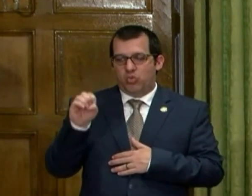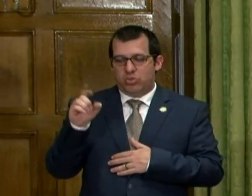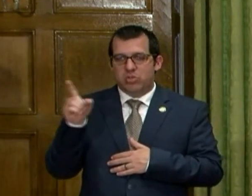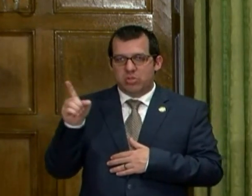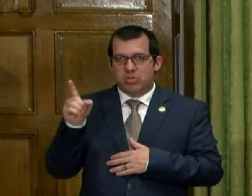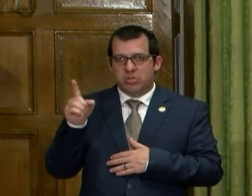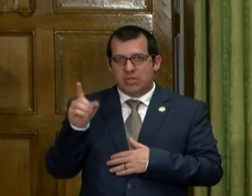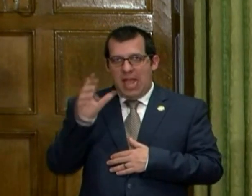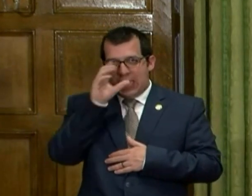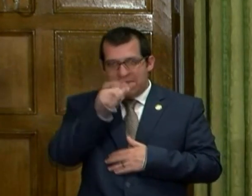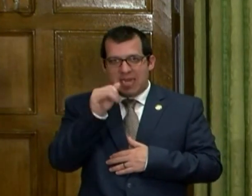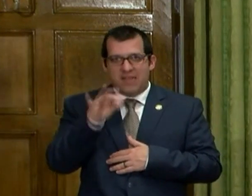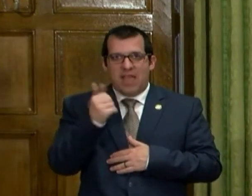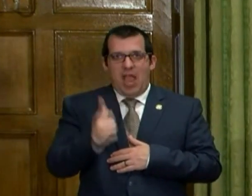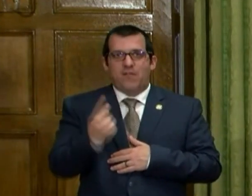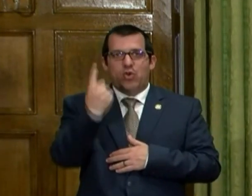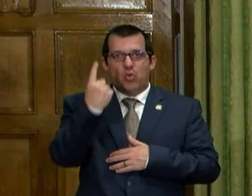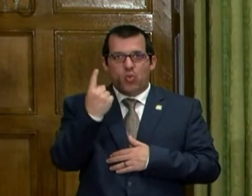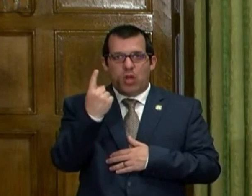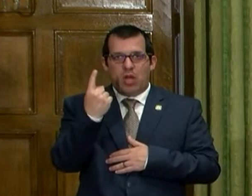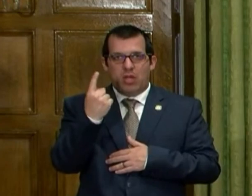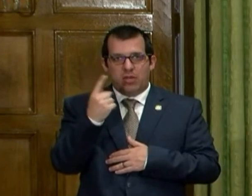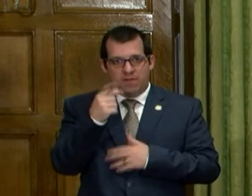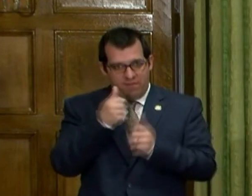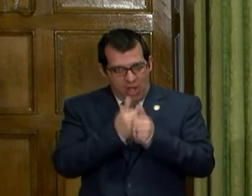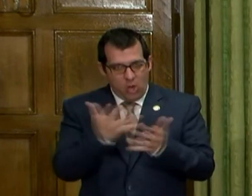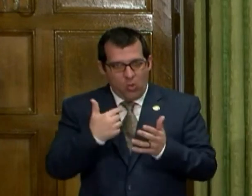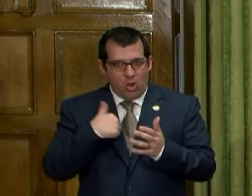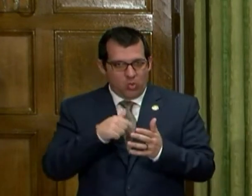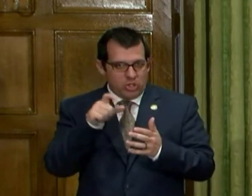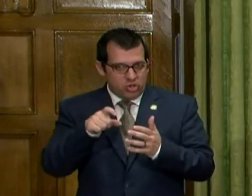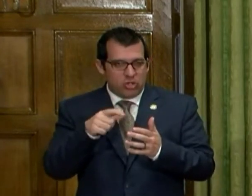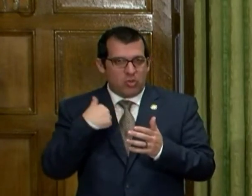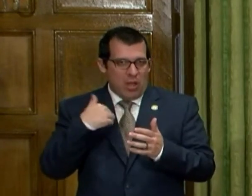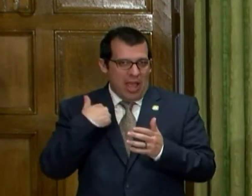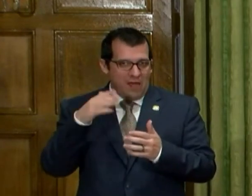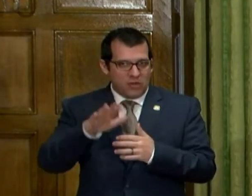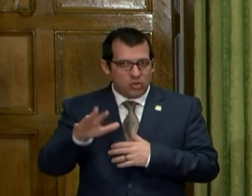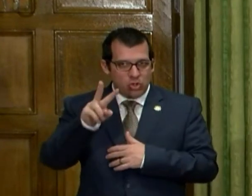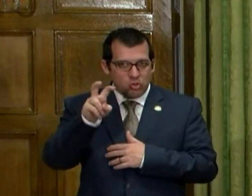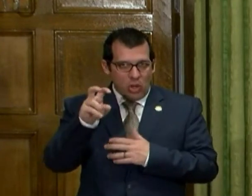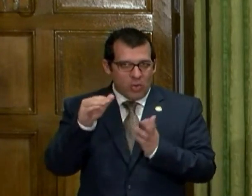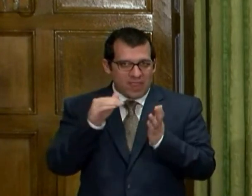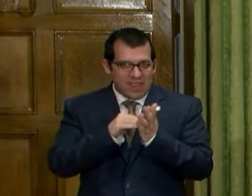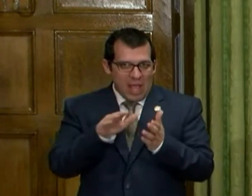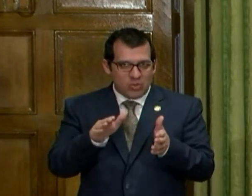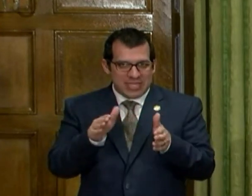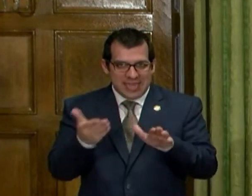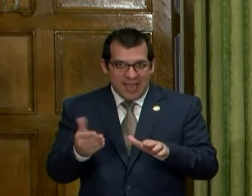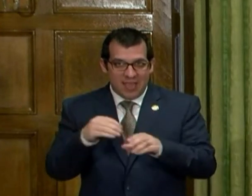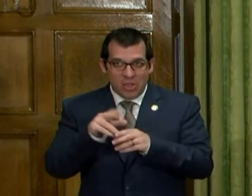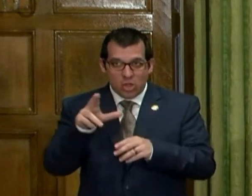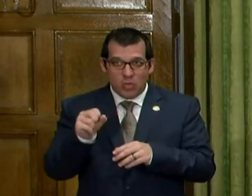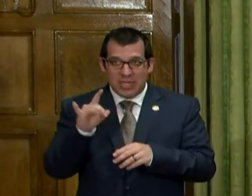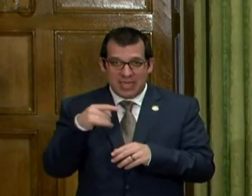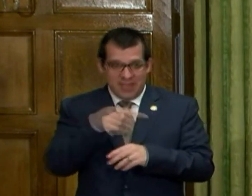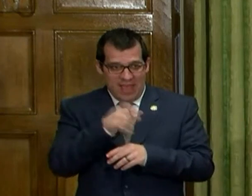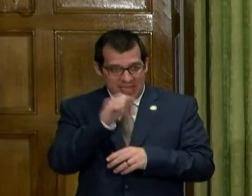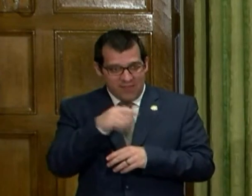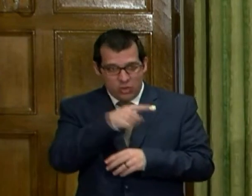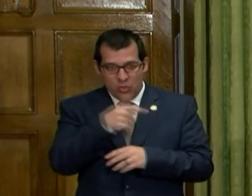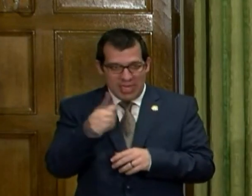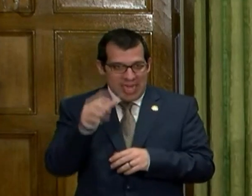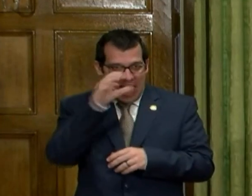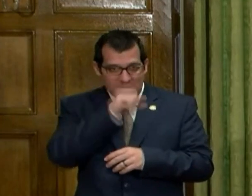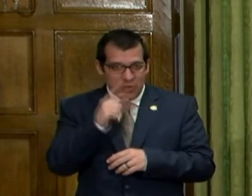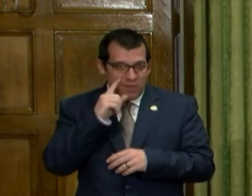that if everybody does what they should, we'll have like 200,000 deaths in the U.S. Did they give you any estimate for Arkansas, or do